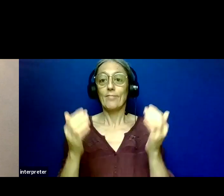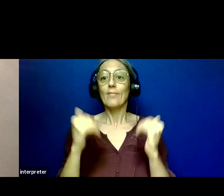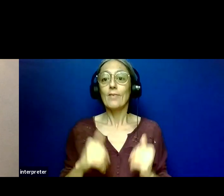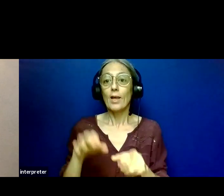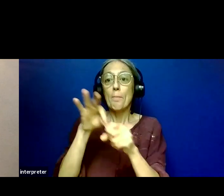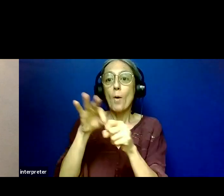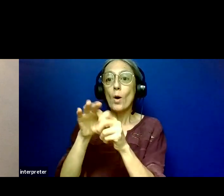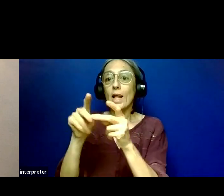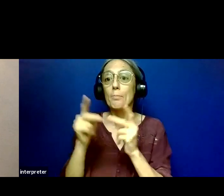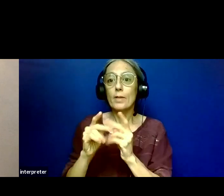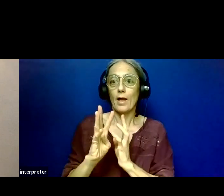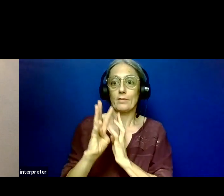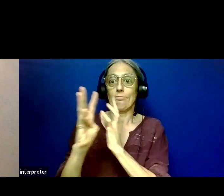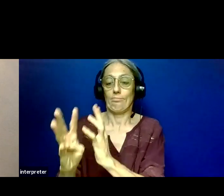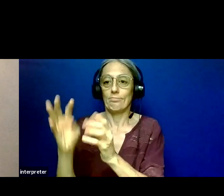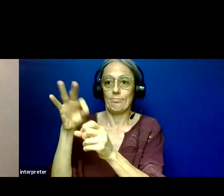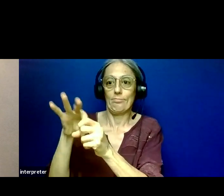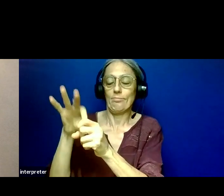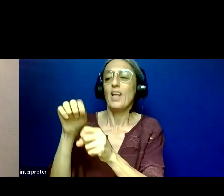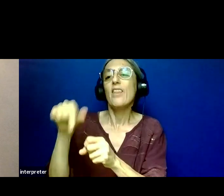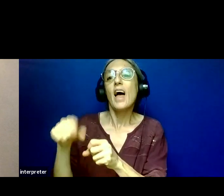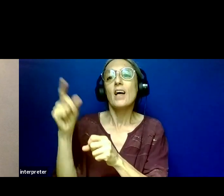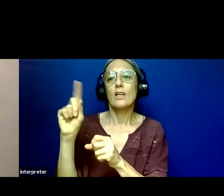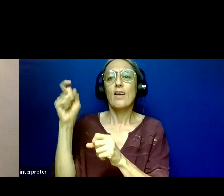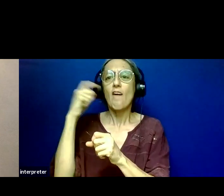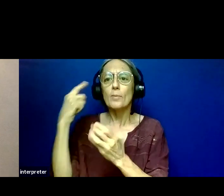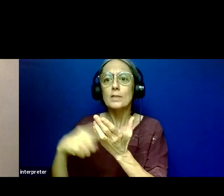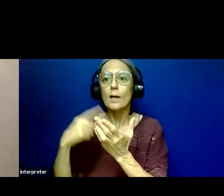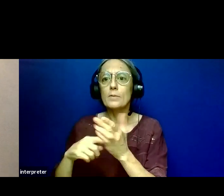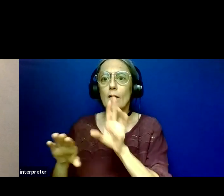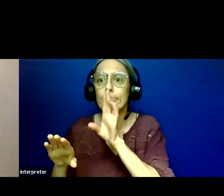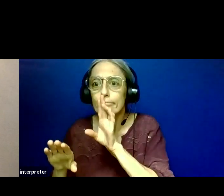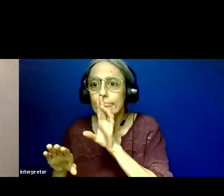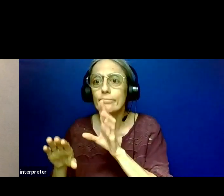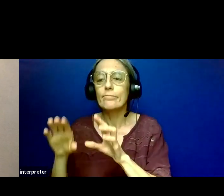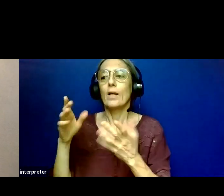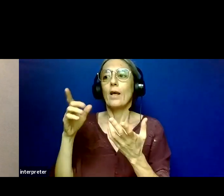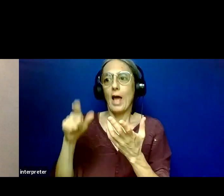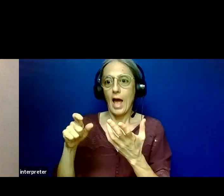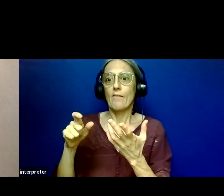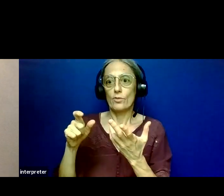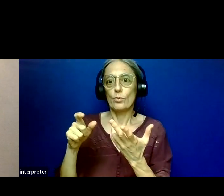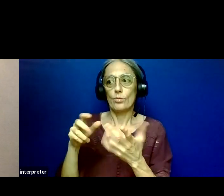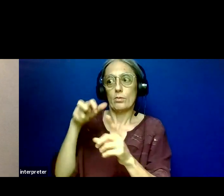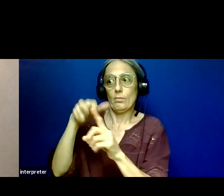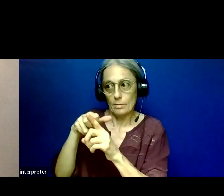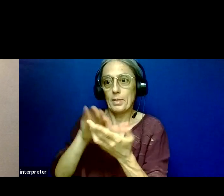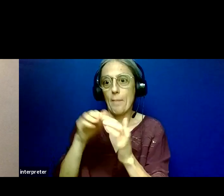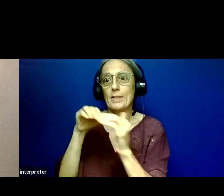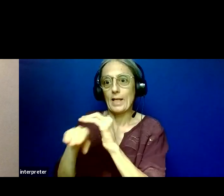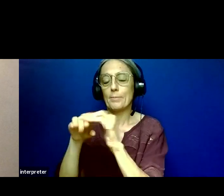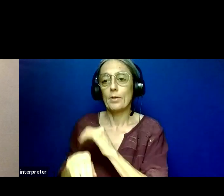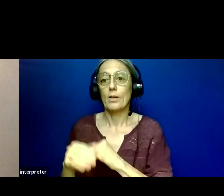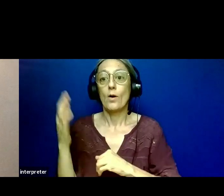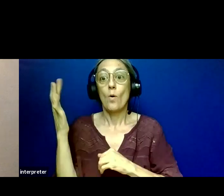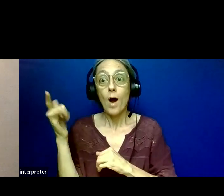places are another area where governments often get tripped up, and those also have to be accessible, especially because polling